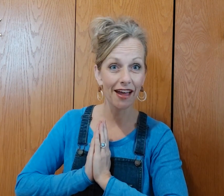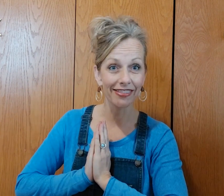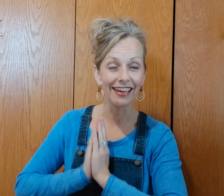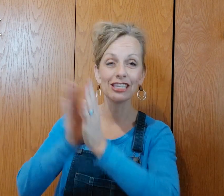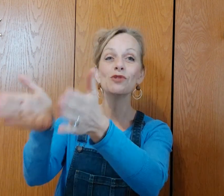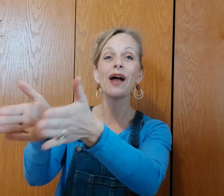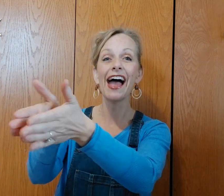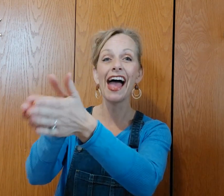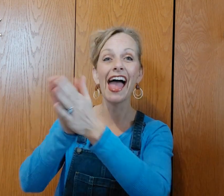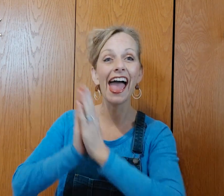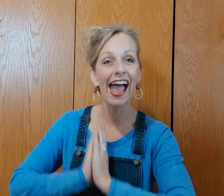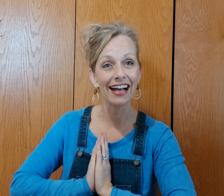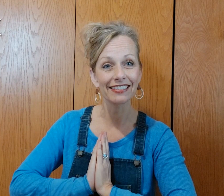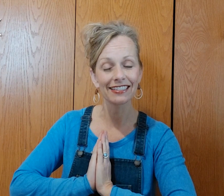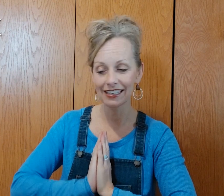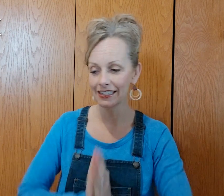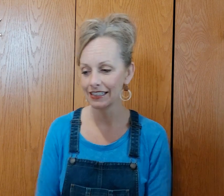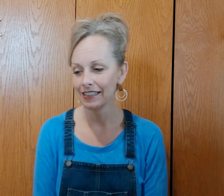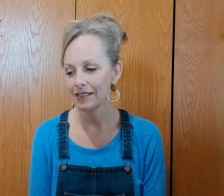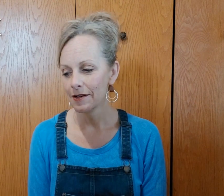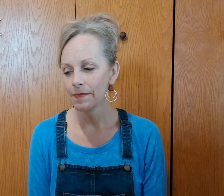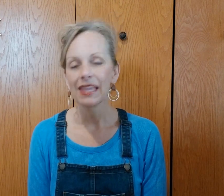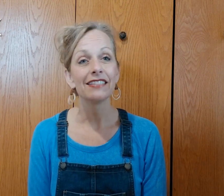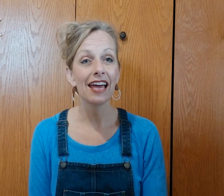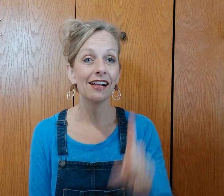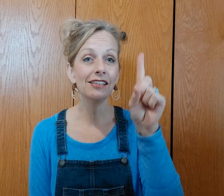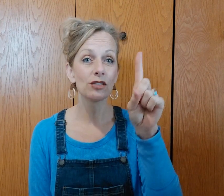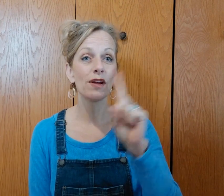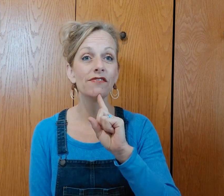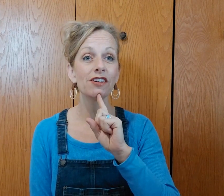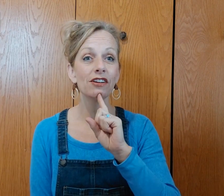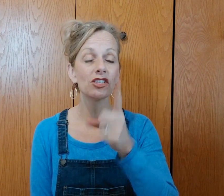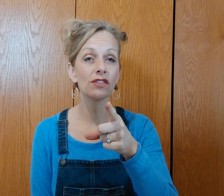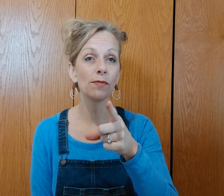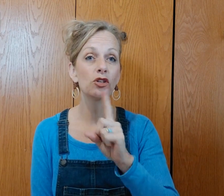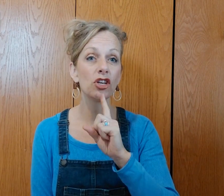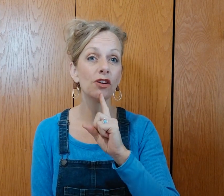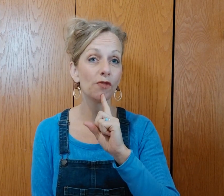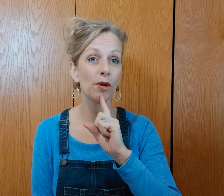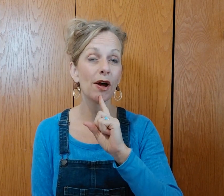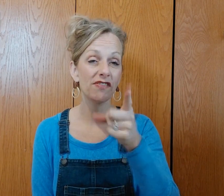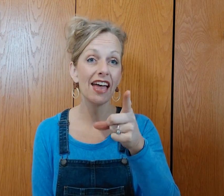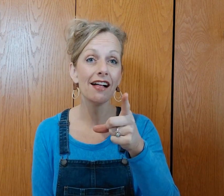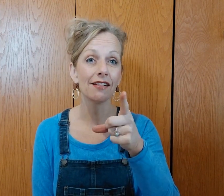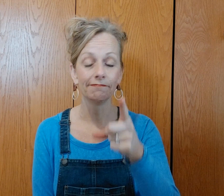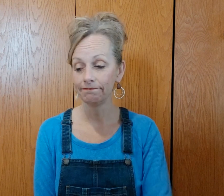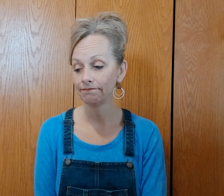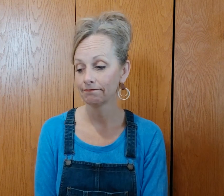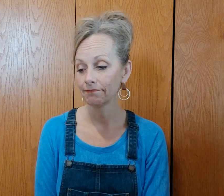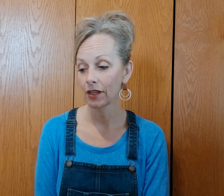that thing. You ask. Tell, it's one finger and it's just from your chin or from your mouth. Tell. All